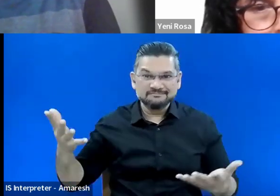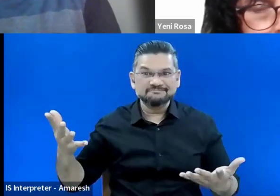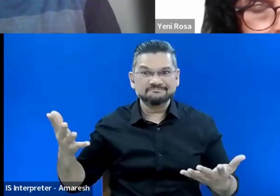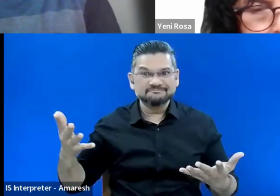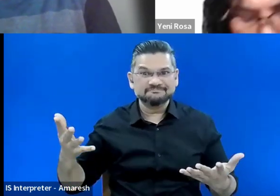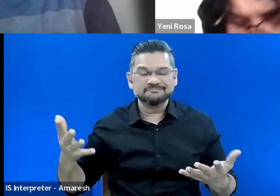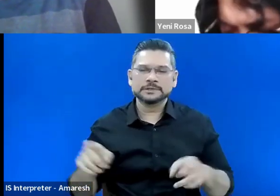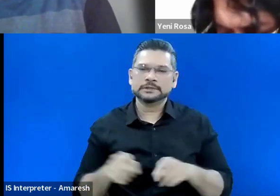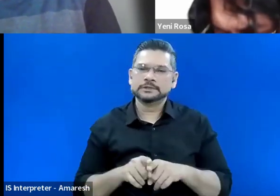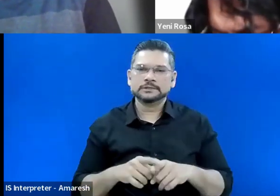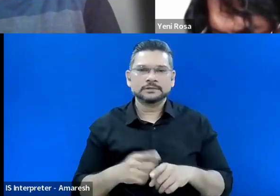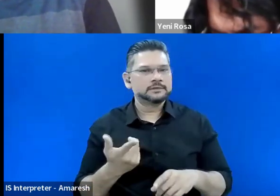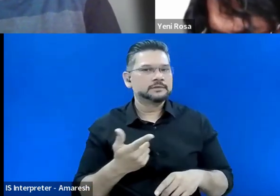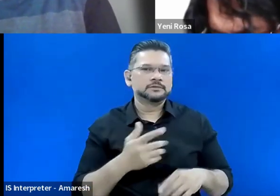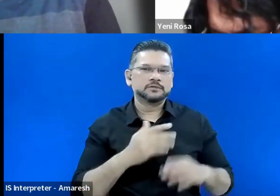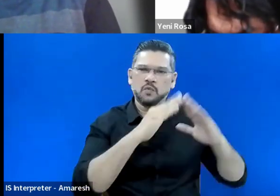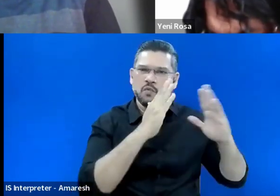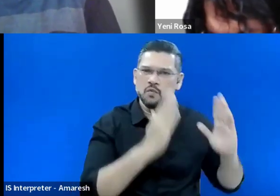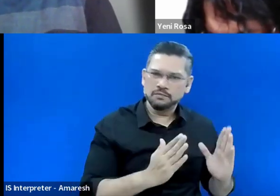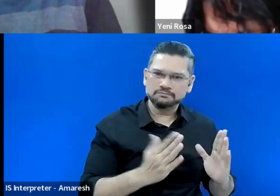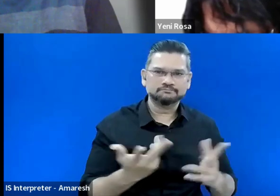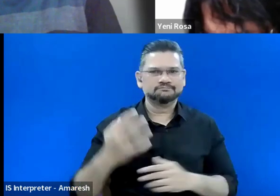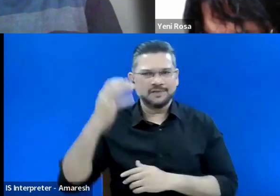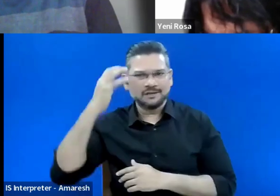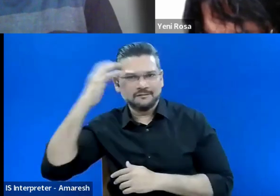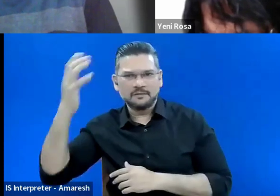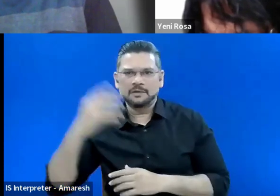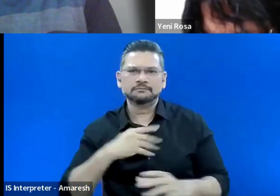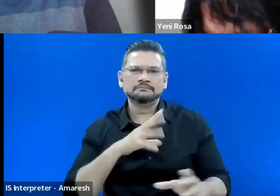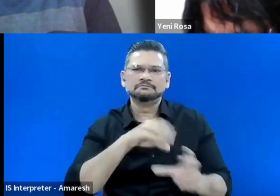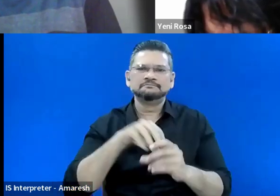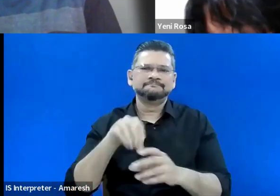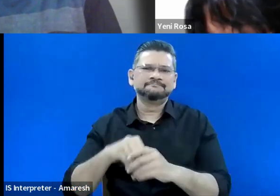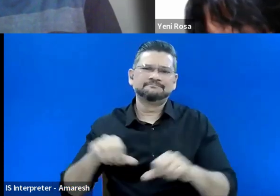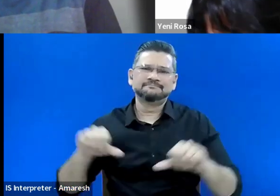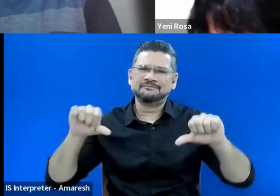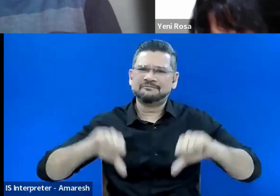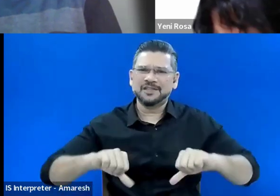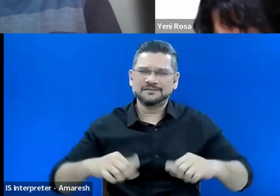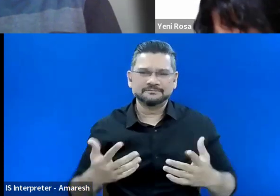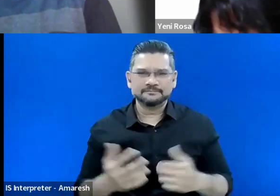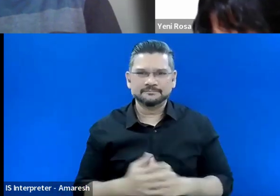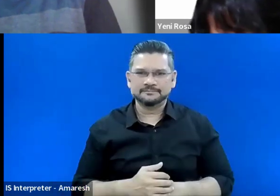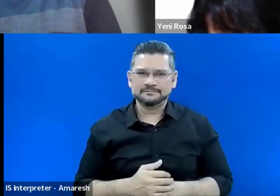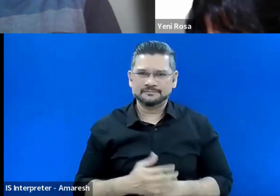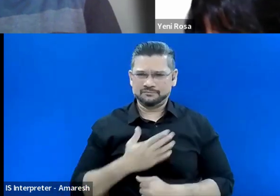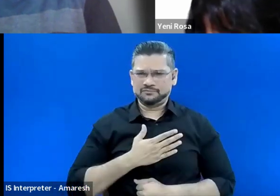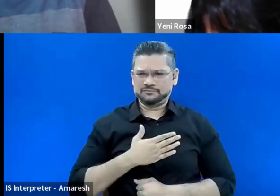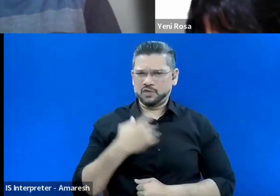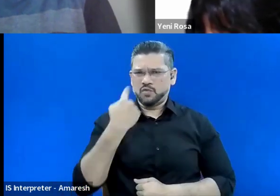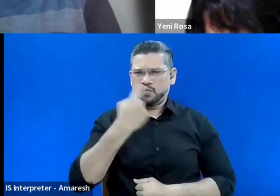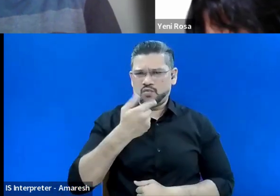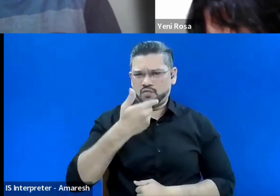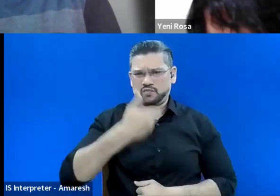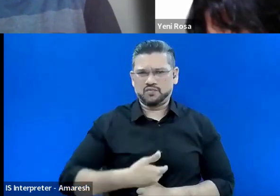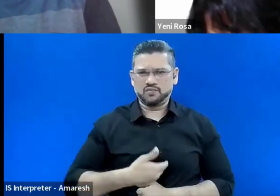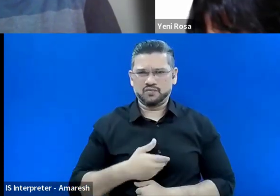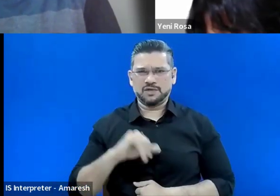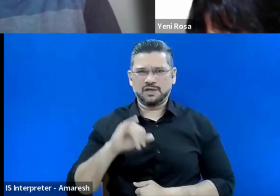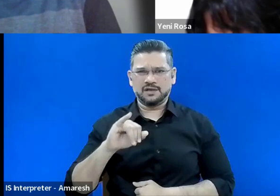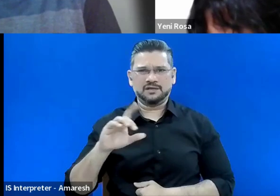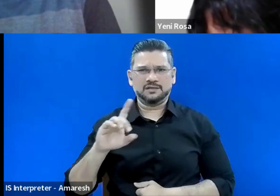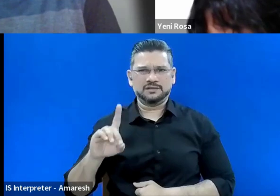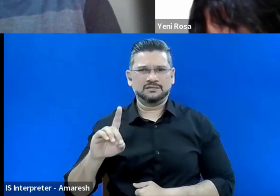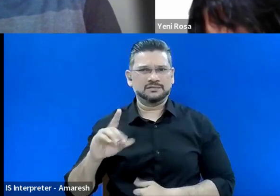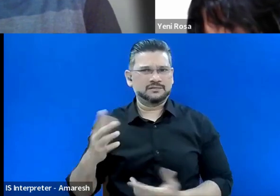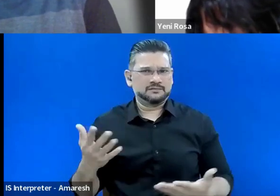governments include us in decision-making. There is a huge issue around our identity In the society, we are still tagged